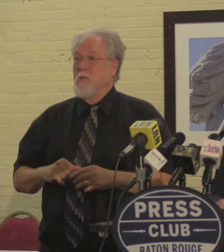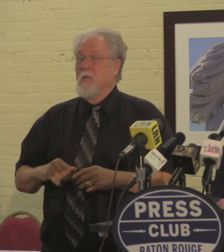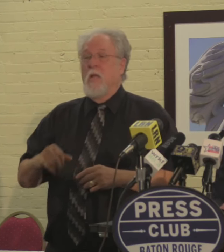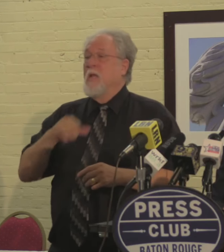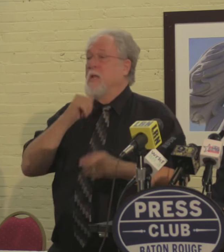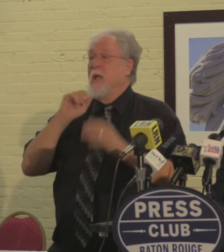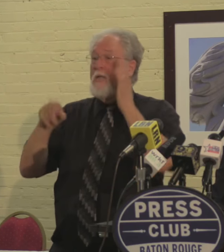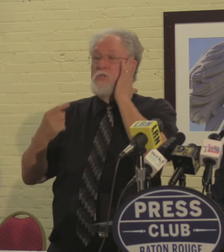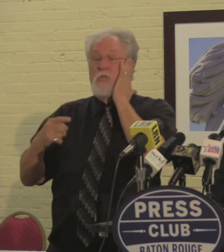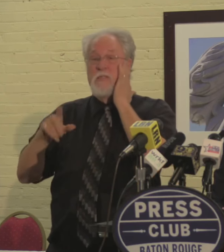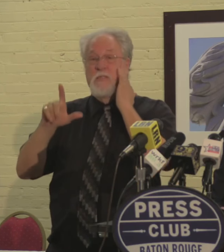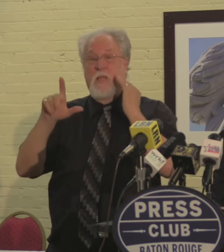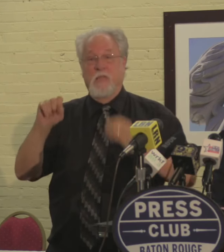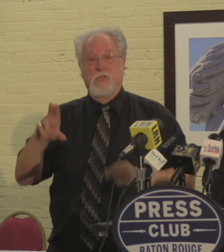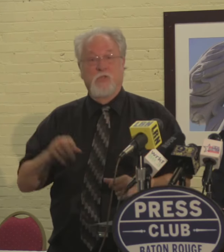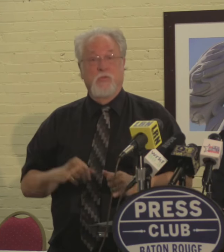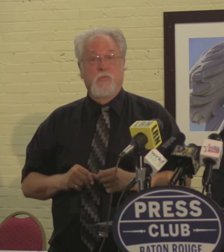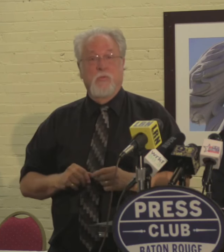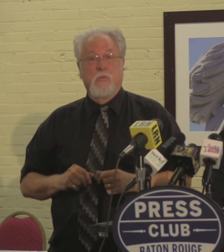not just LSU.